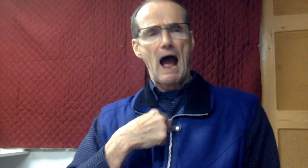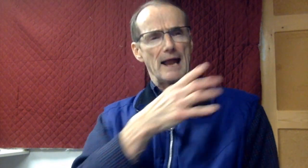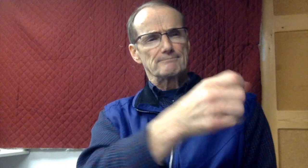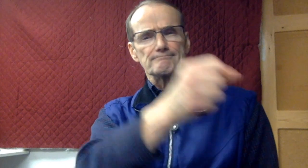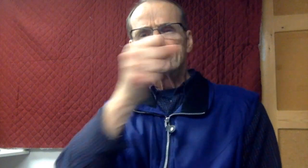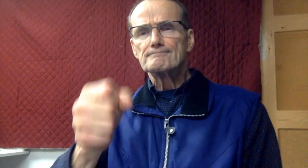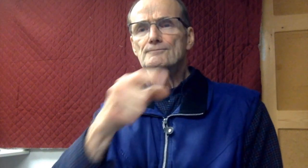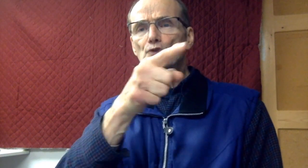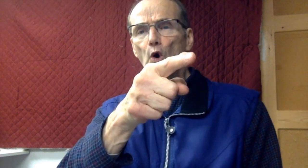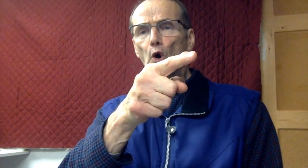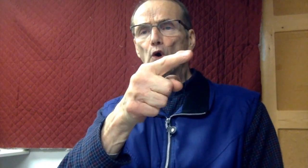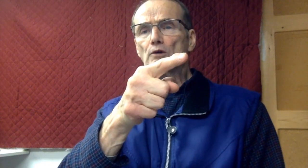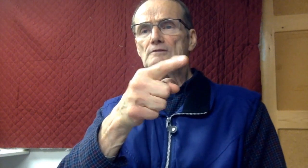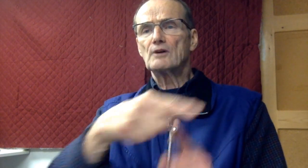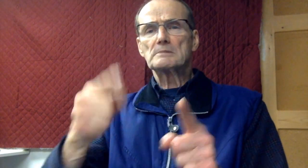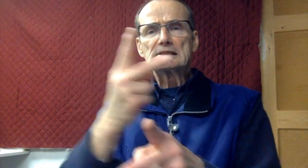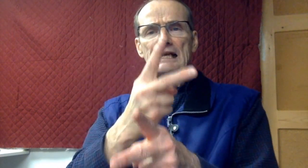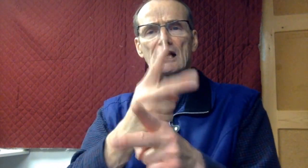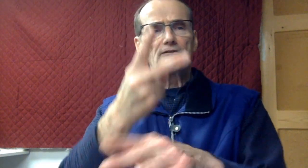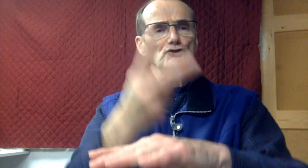Should you build me a house to dwell in?